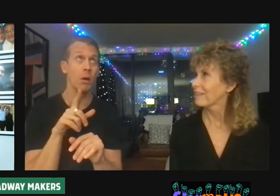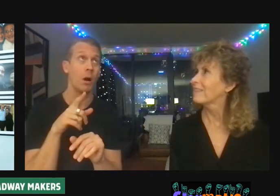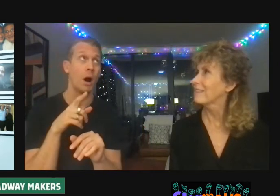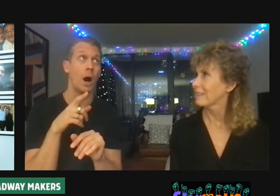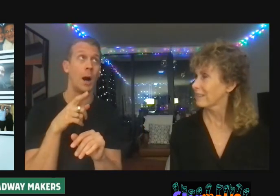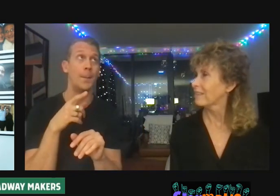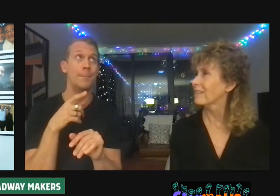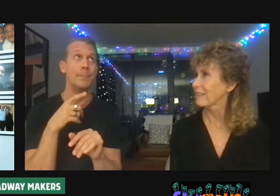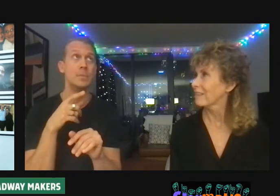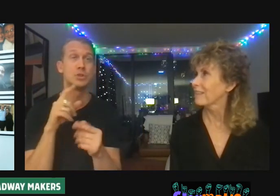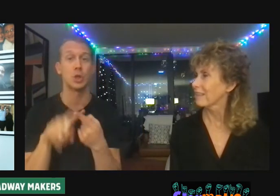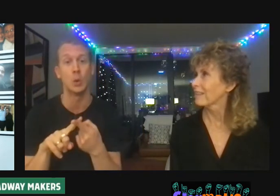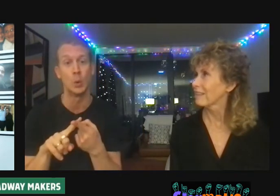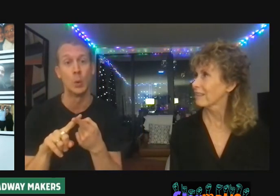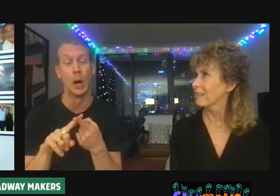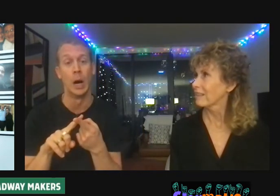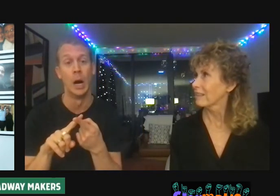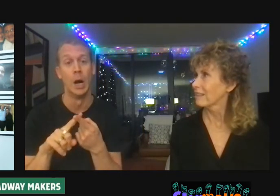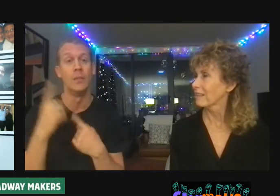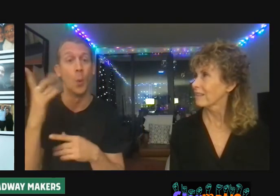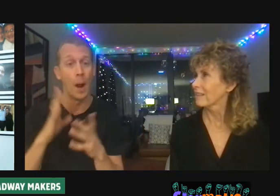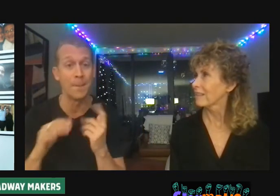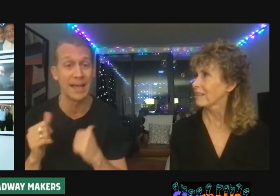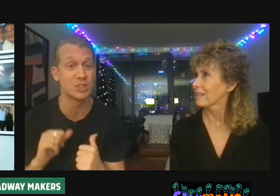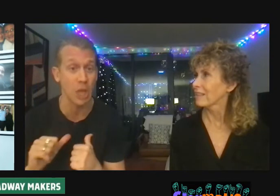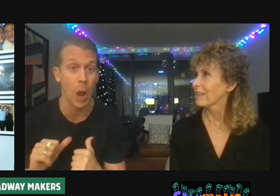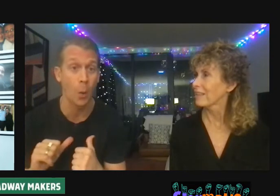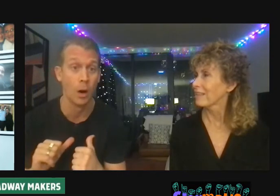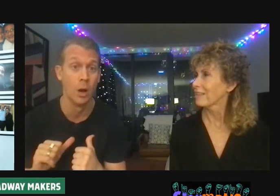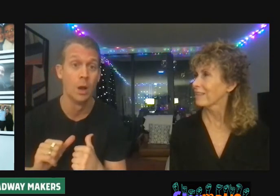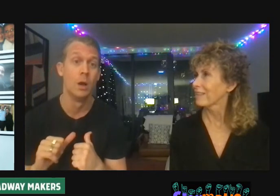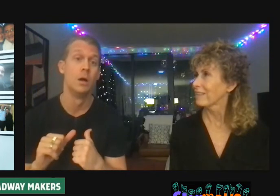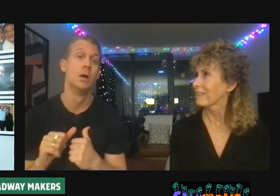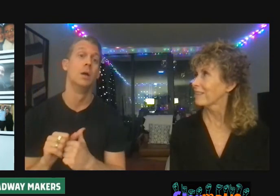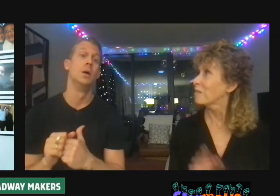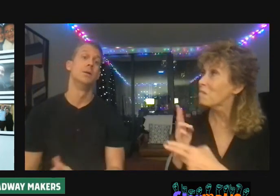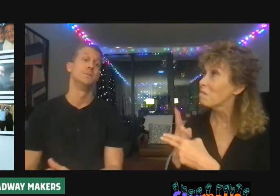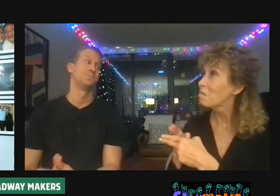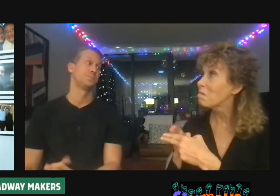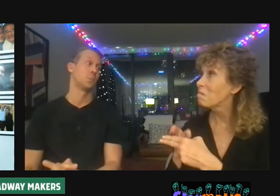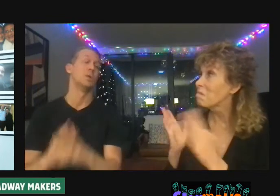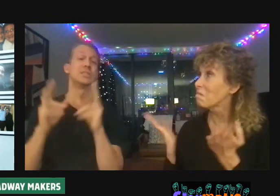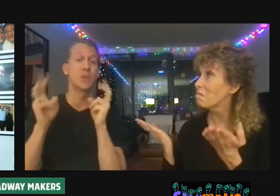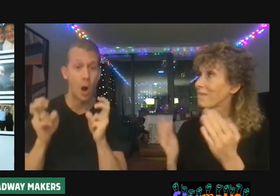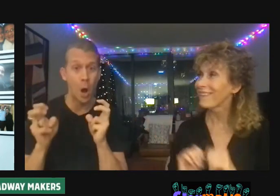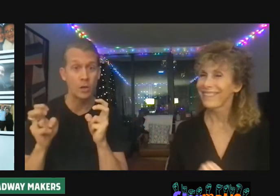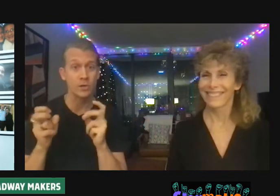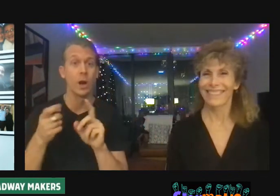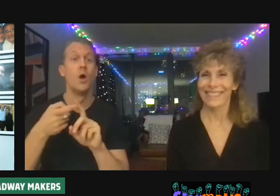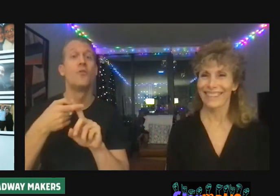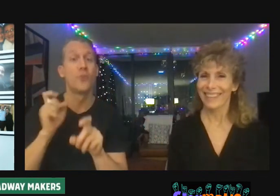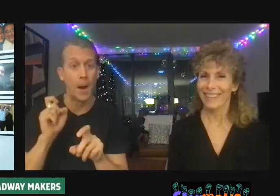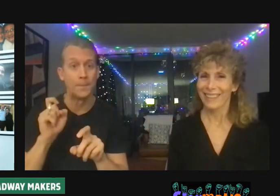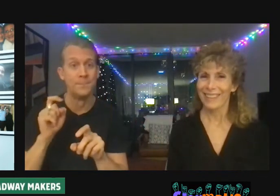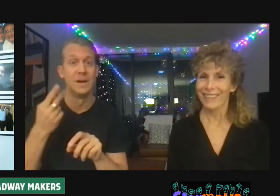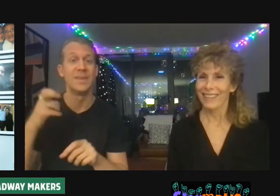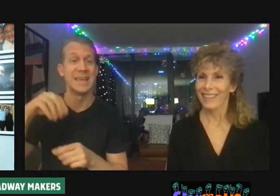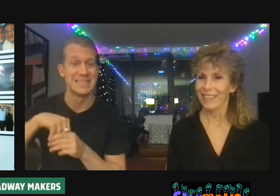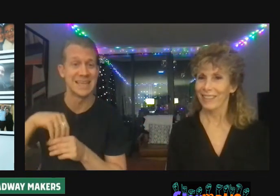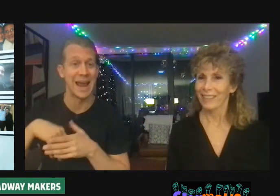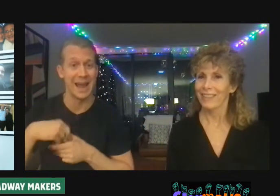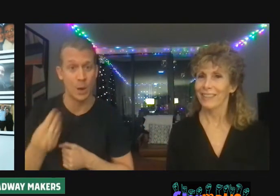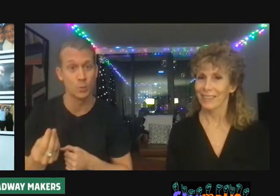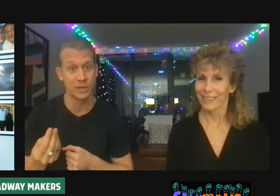prequel to the one-man show, which is called From